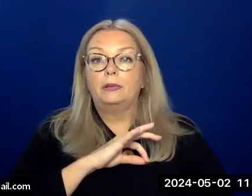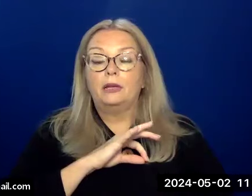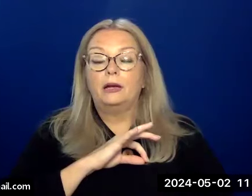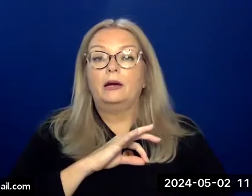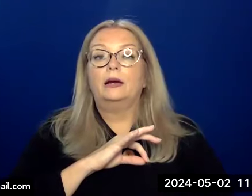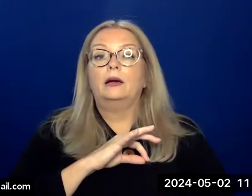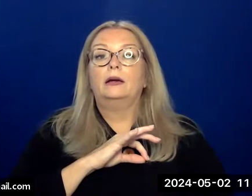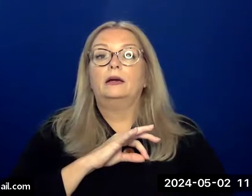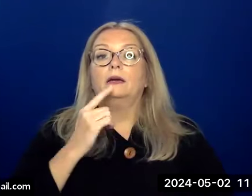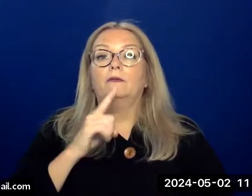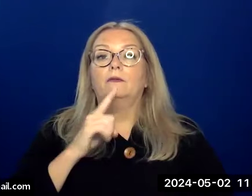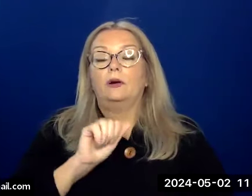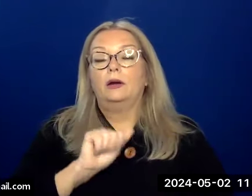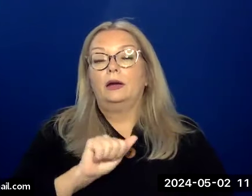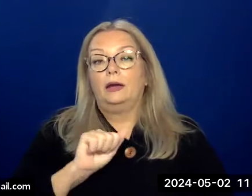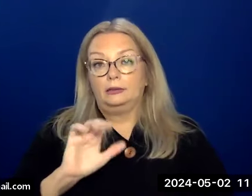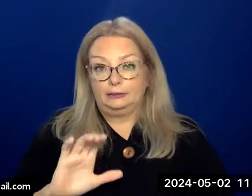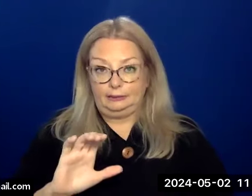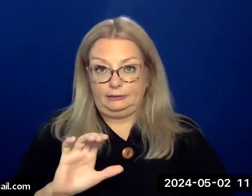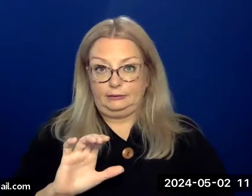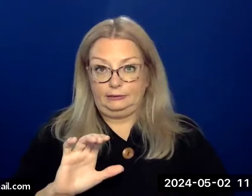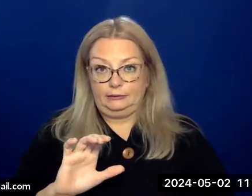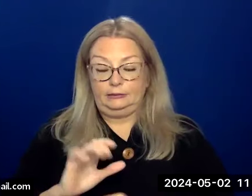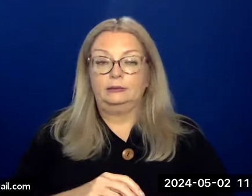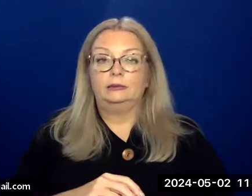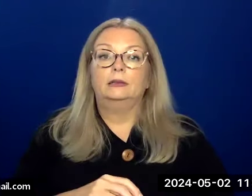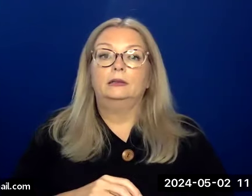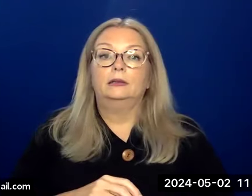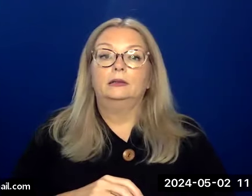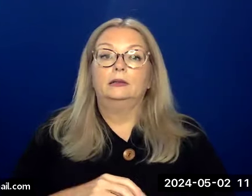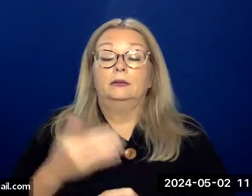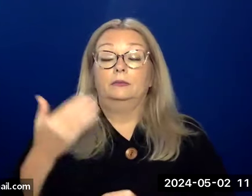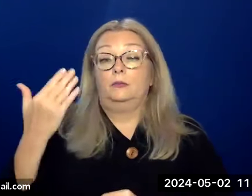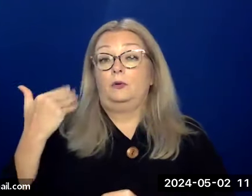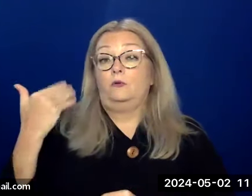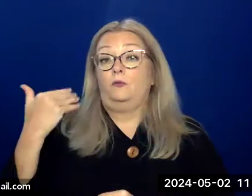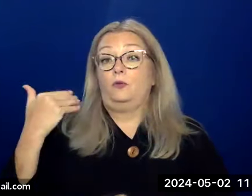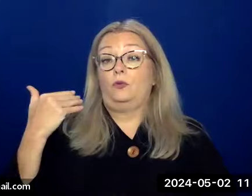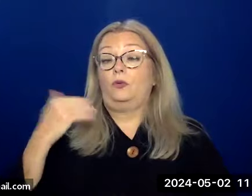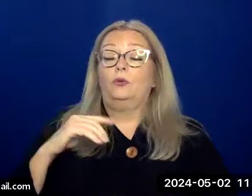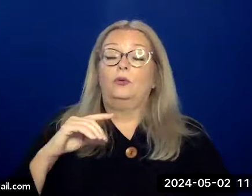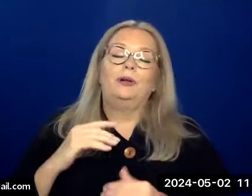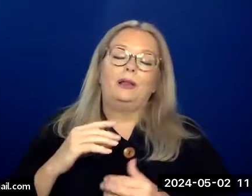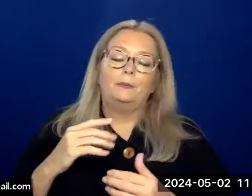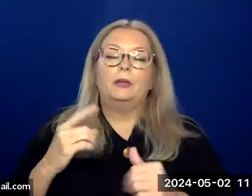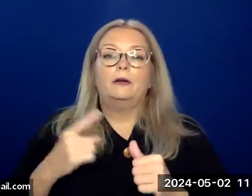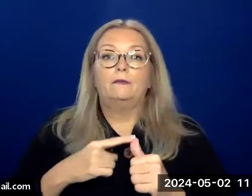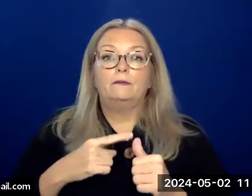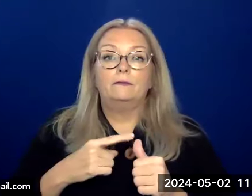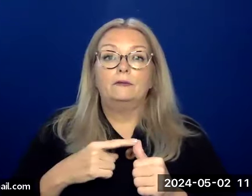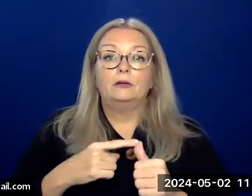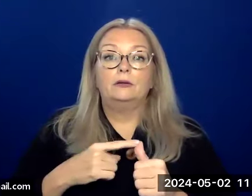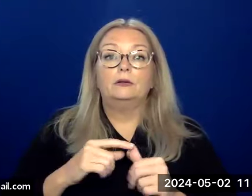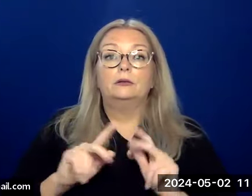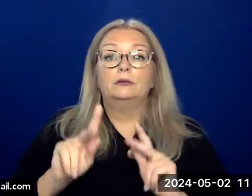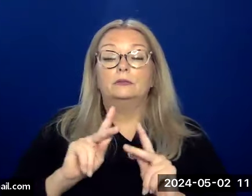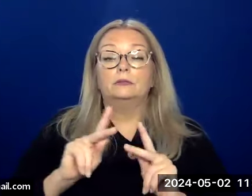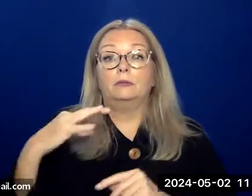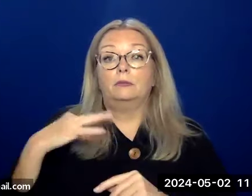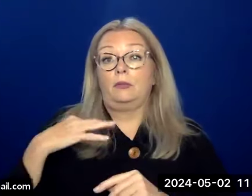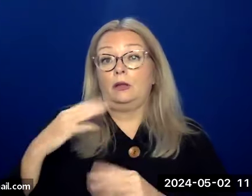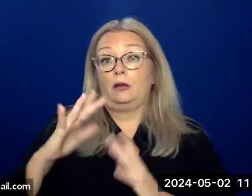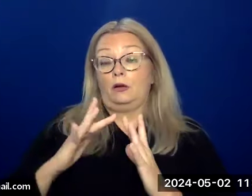the AAC. And it used to be, well, first of all, when people apply online, it shows